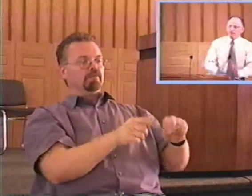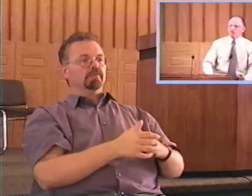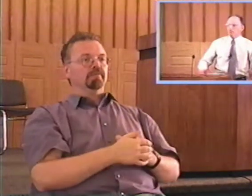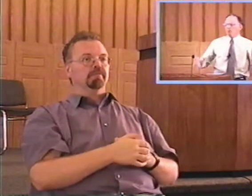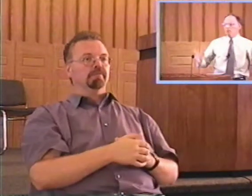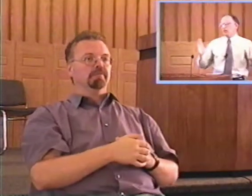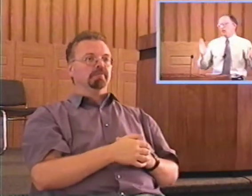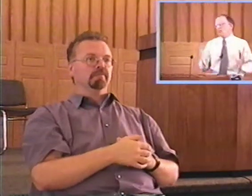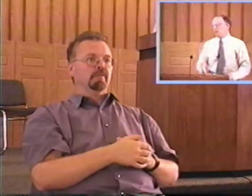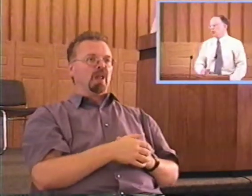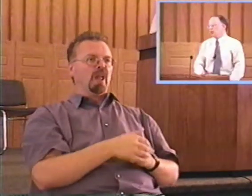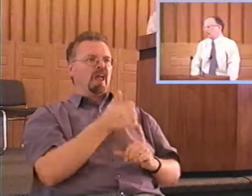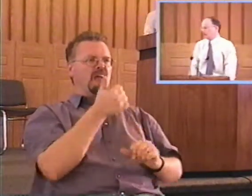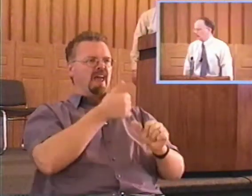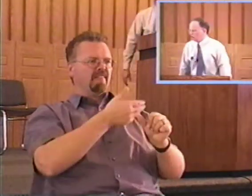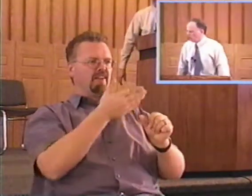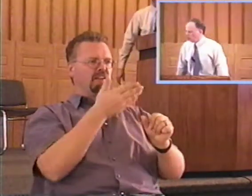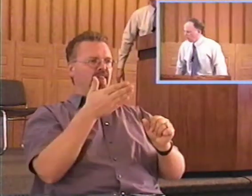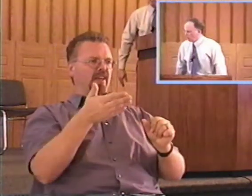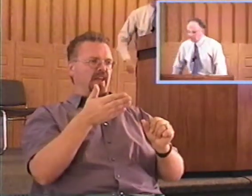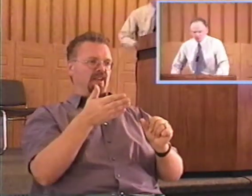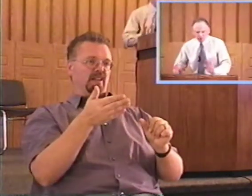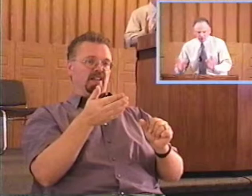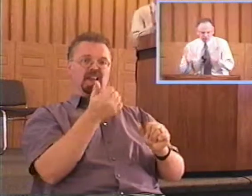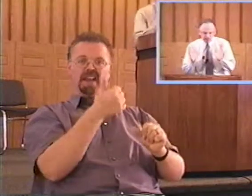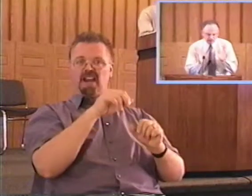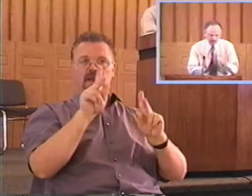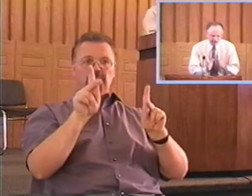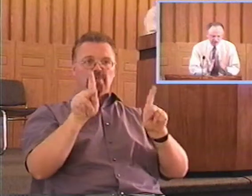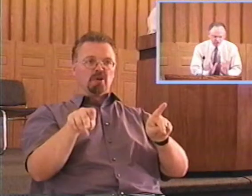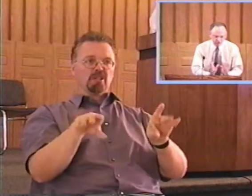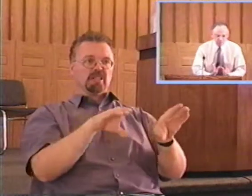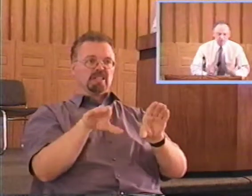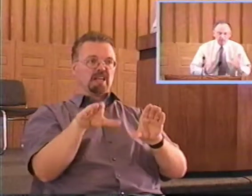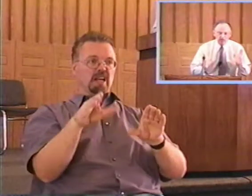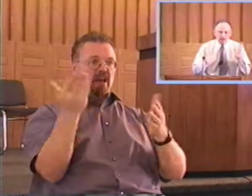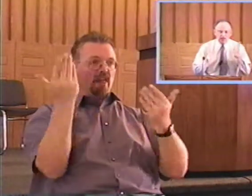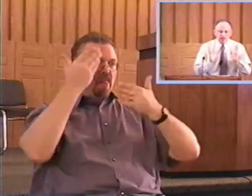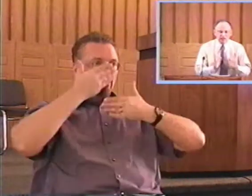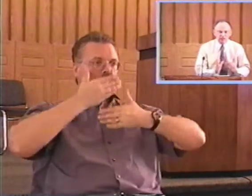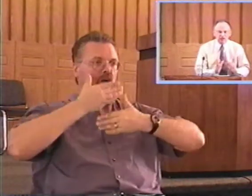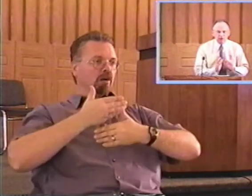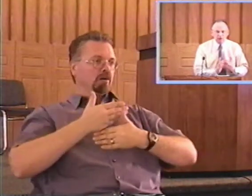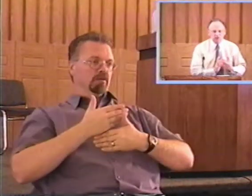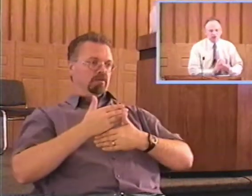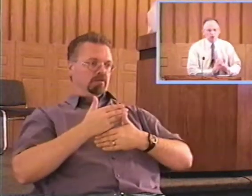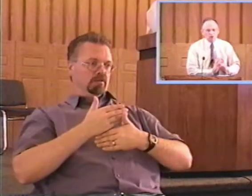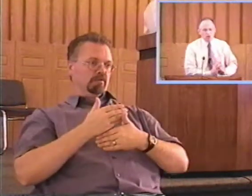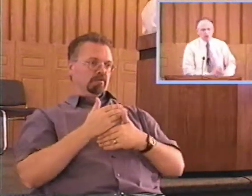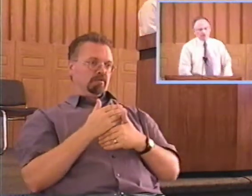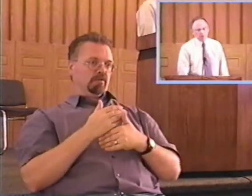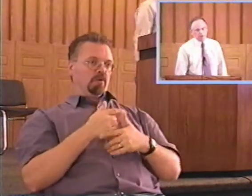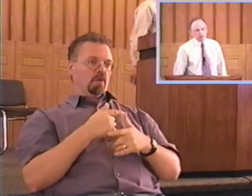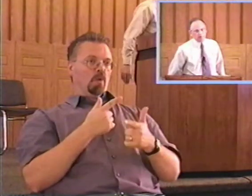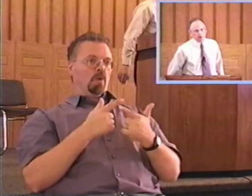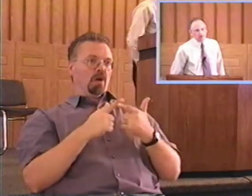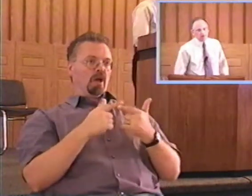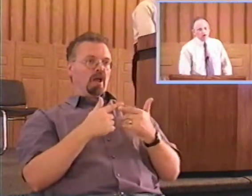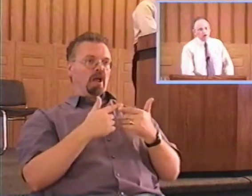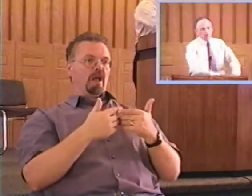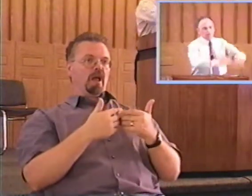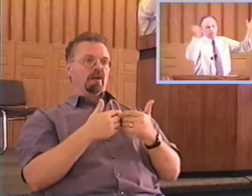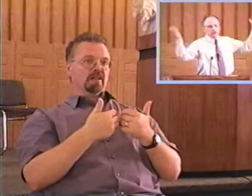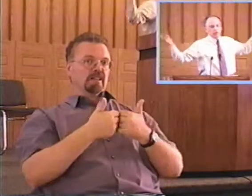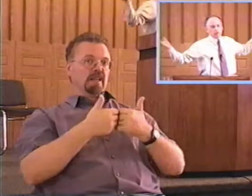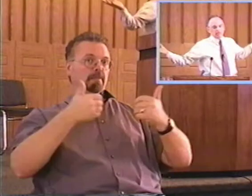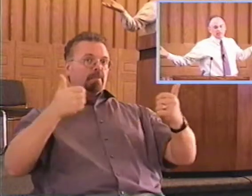that every human being has ever done in the dark, everything that every human being has ever done away from human